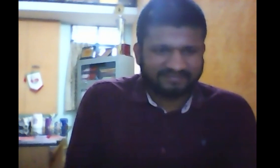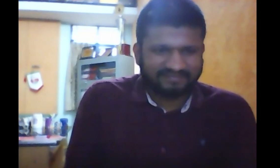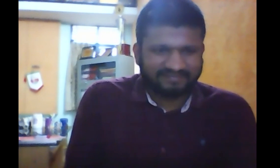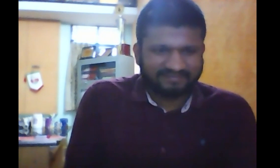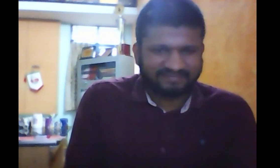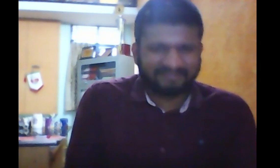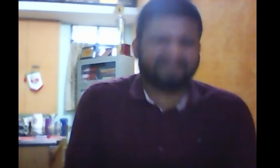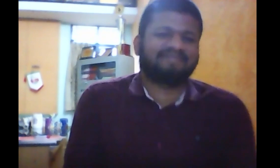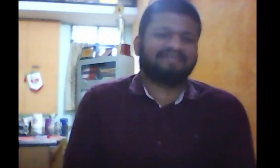welcome.